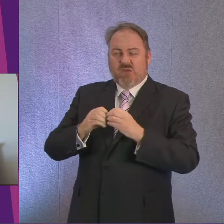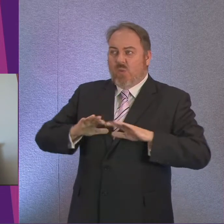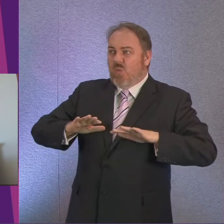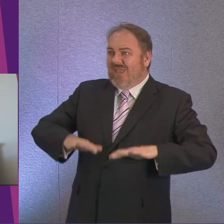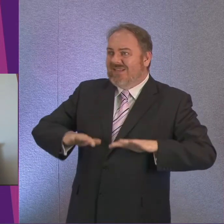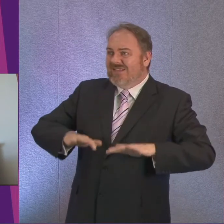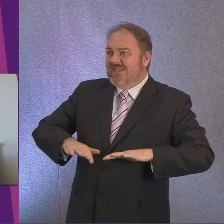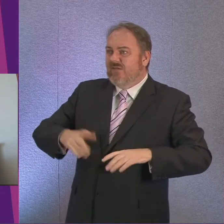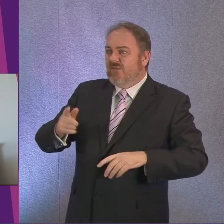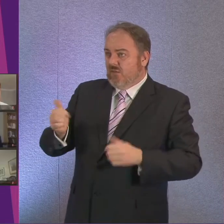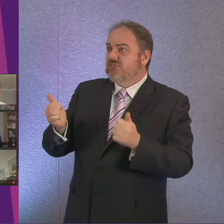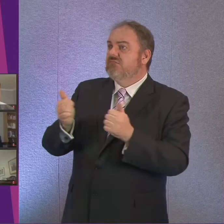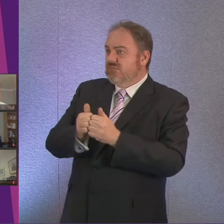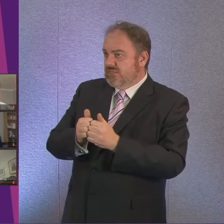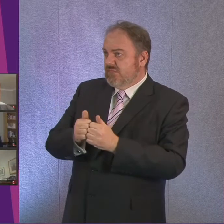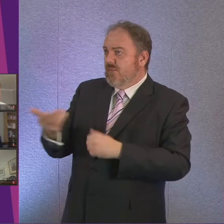them?